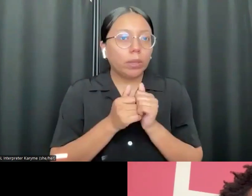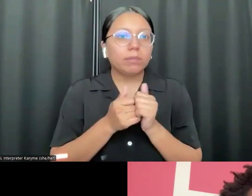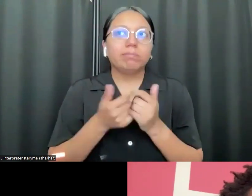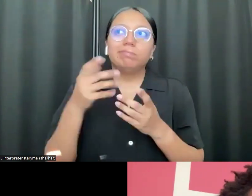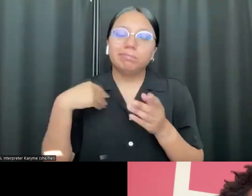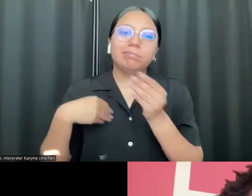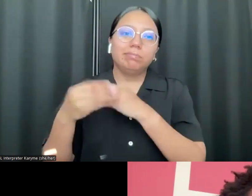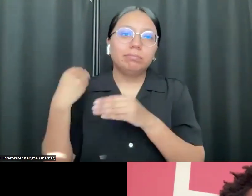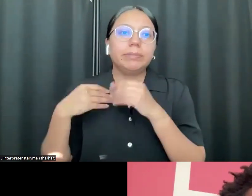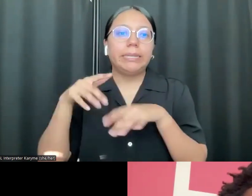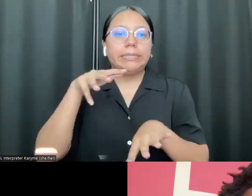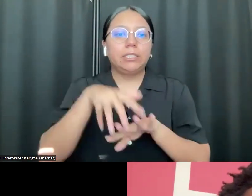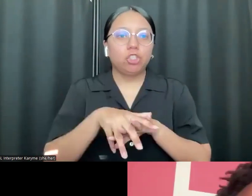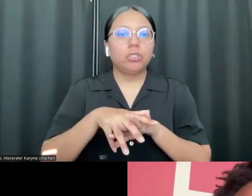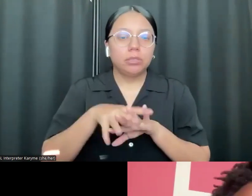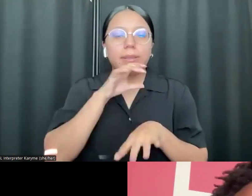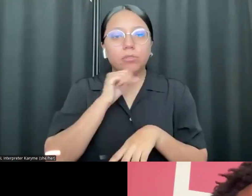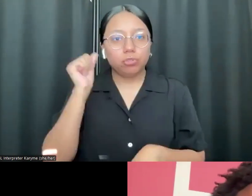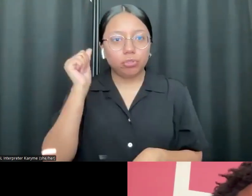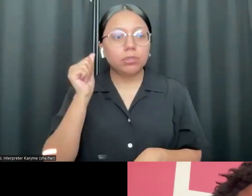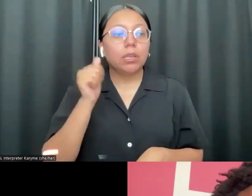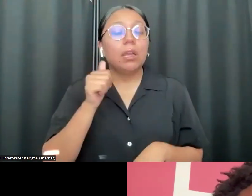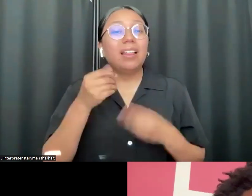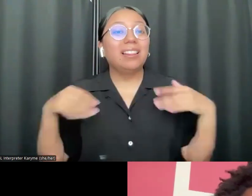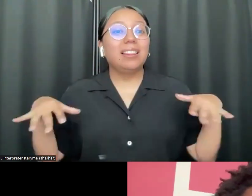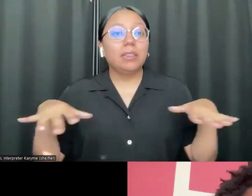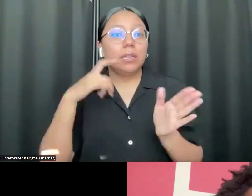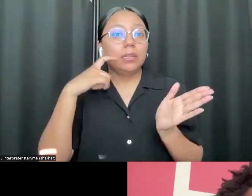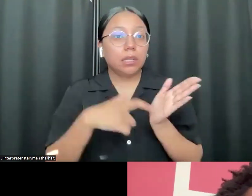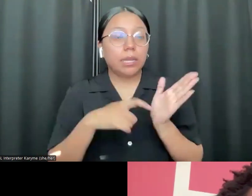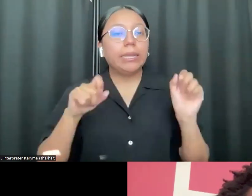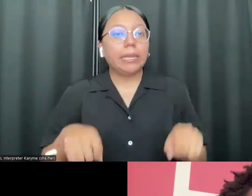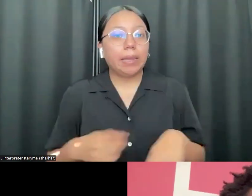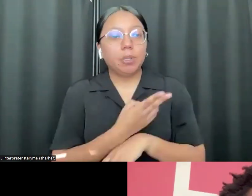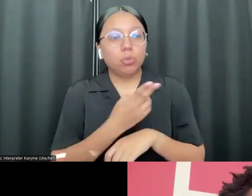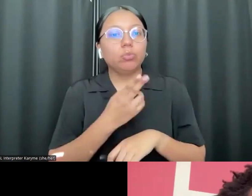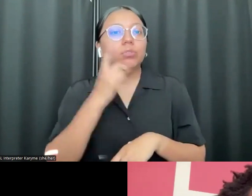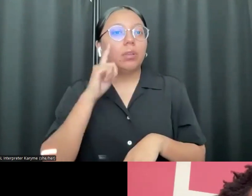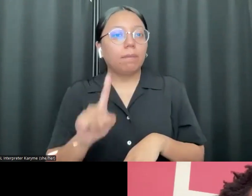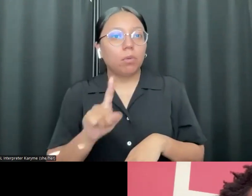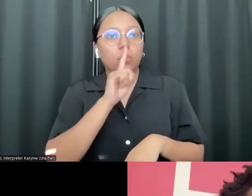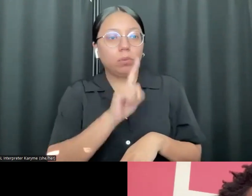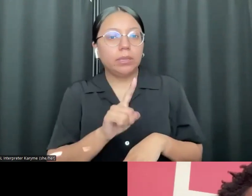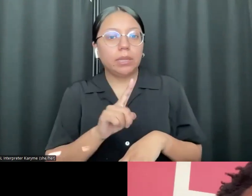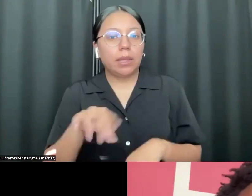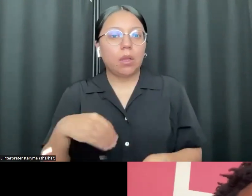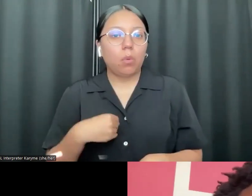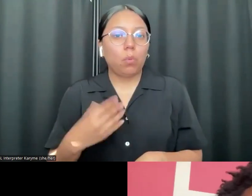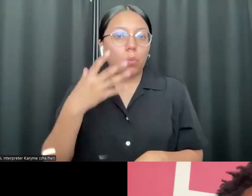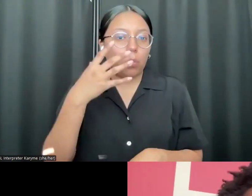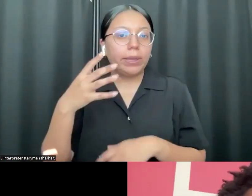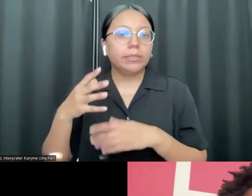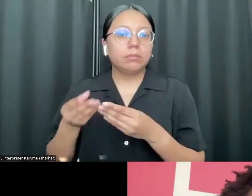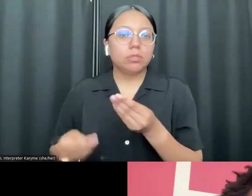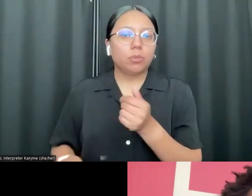land acknowledgements can be used to help white supremacy relax. And we're not interested in doing